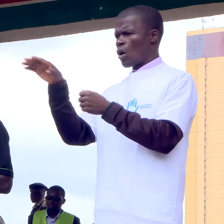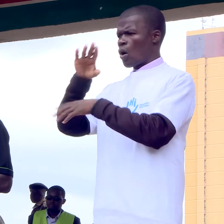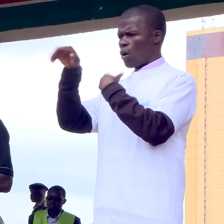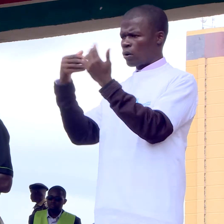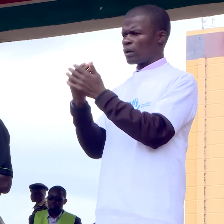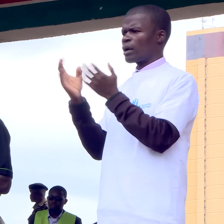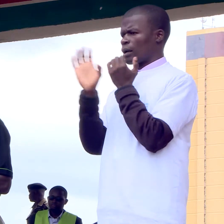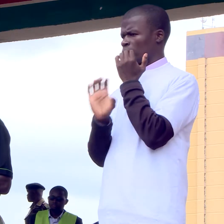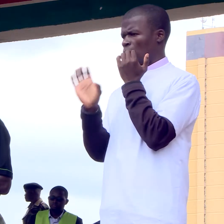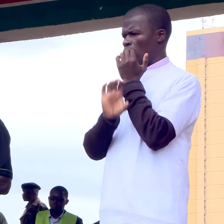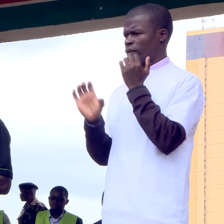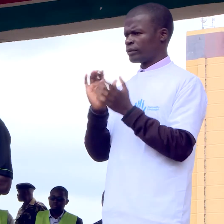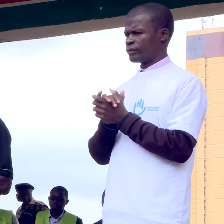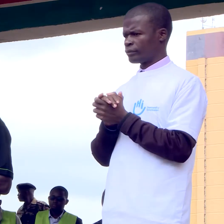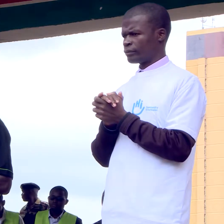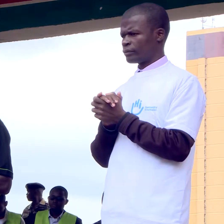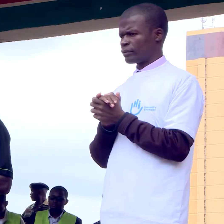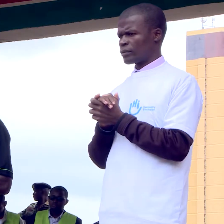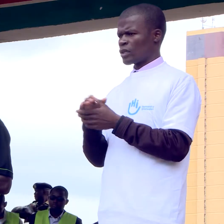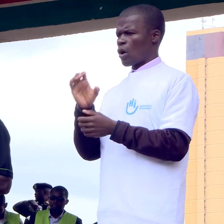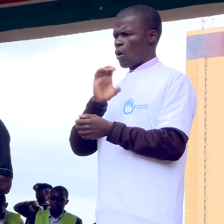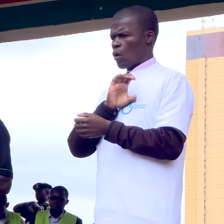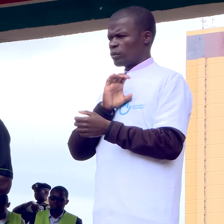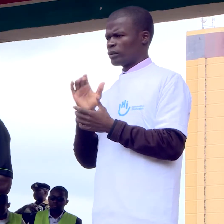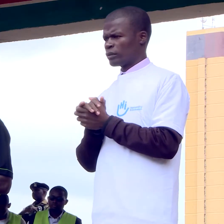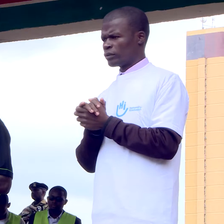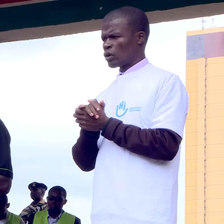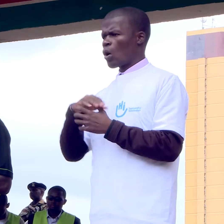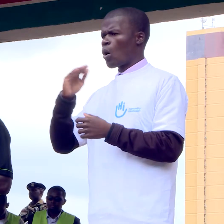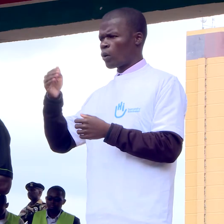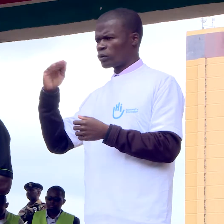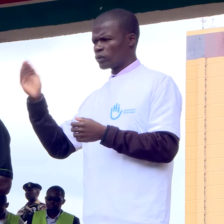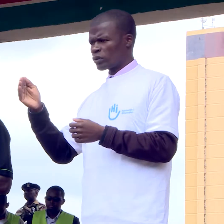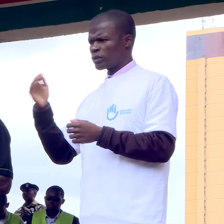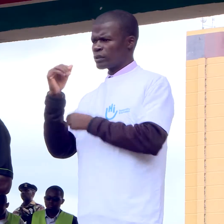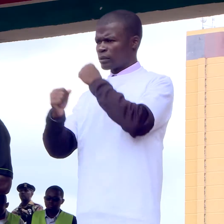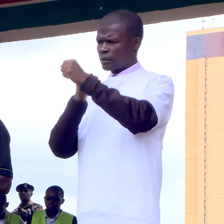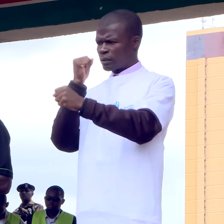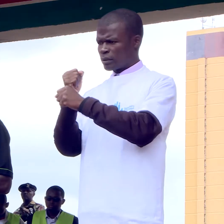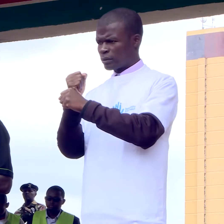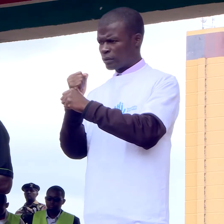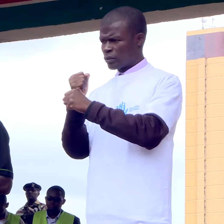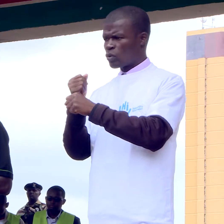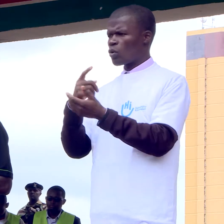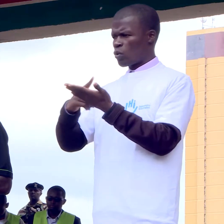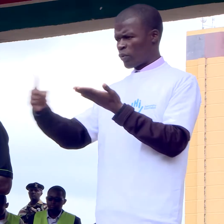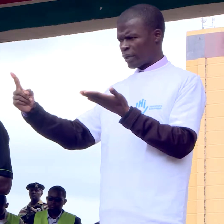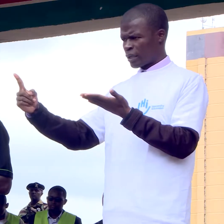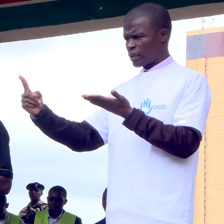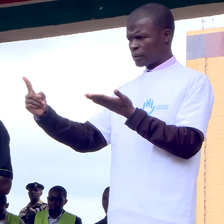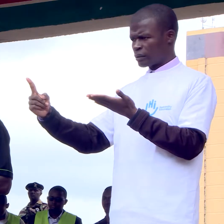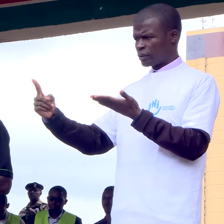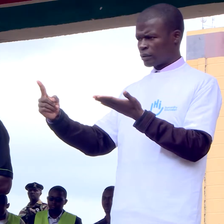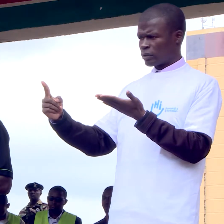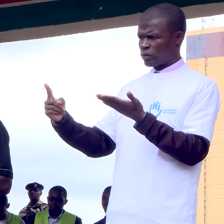The Commission successfully held its inaugural annual Voter Education Week in May 2015.